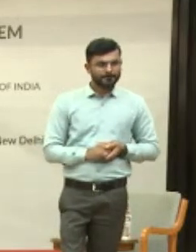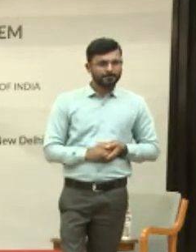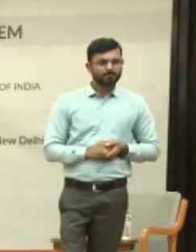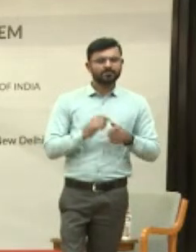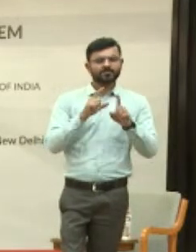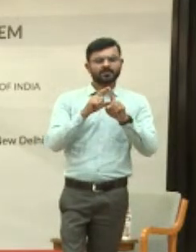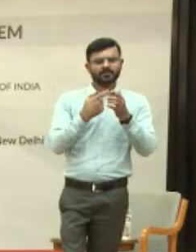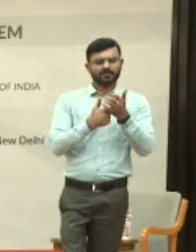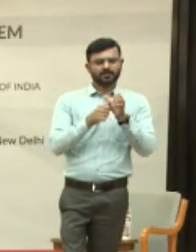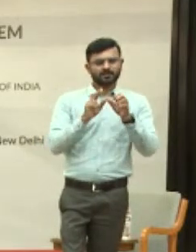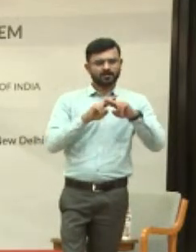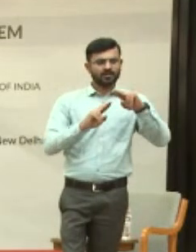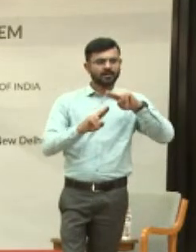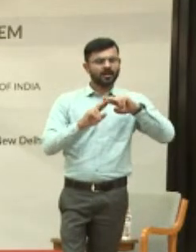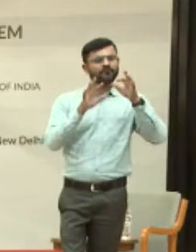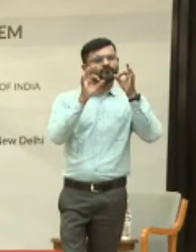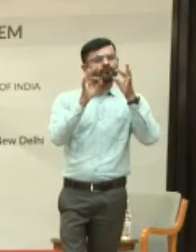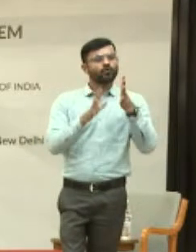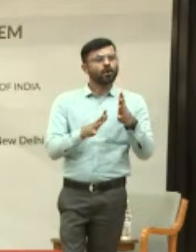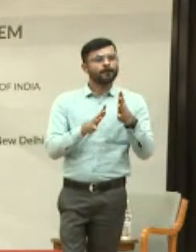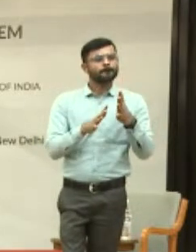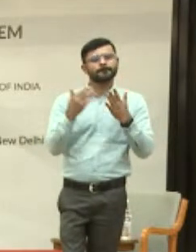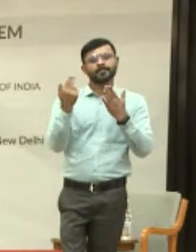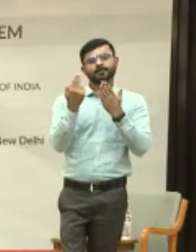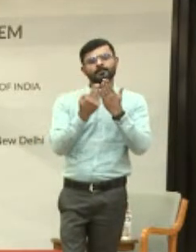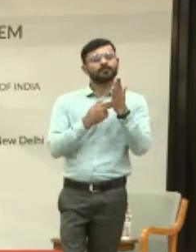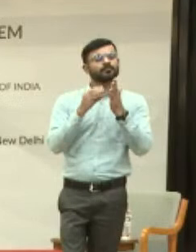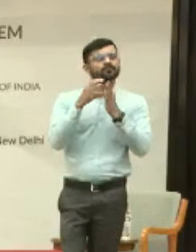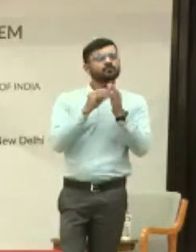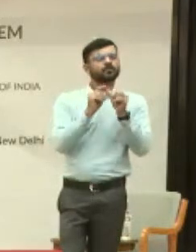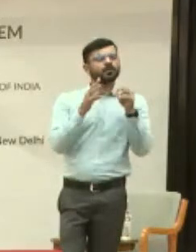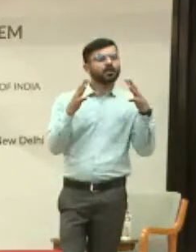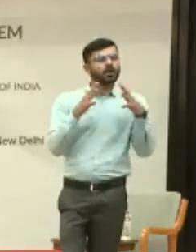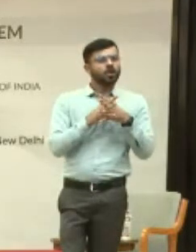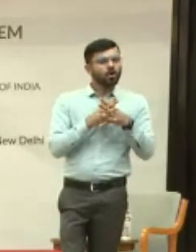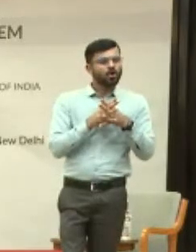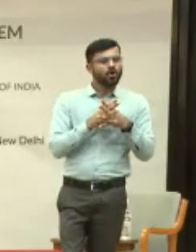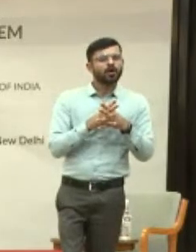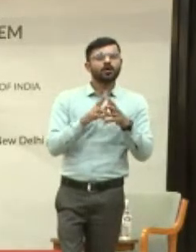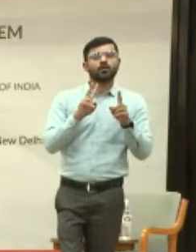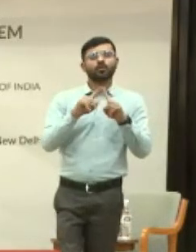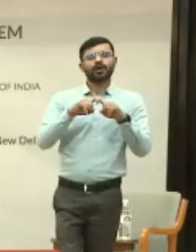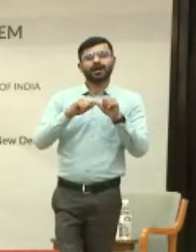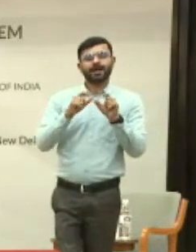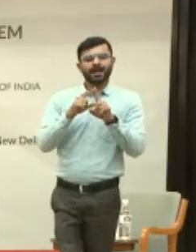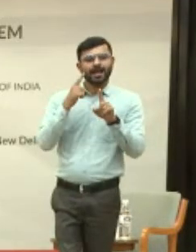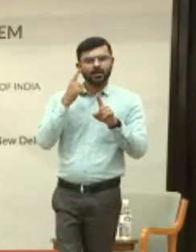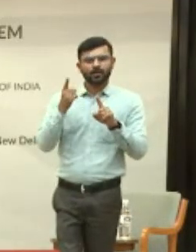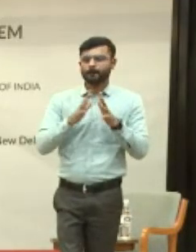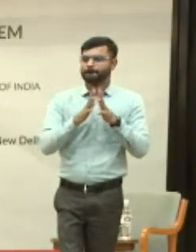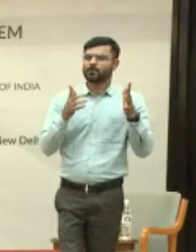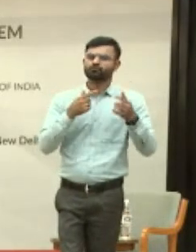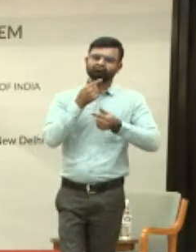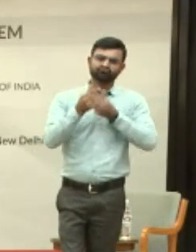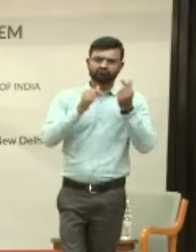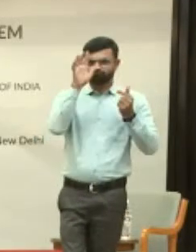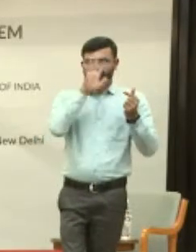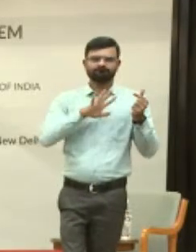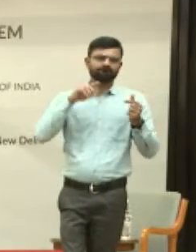draft form was drafted by Lord Macaulay, who's much abused in this